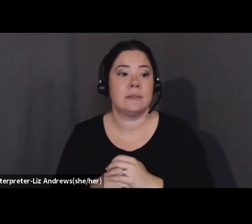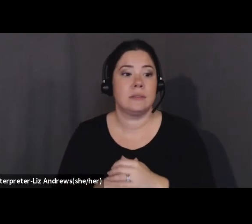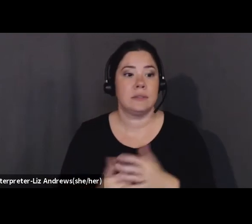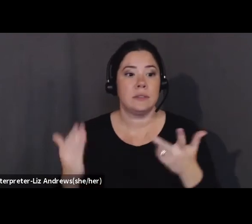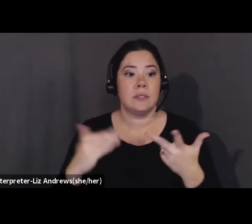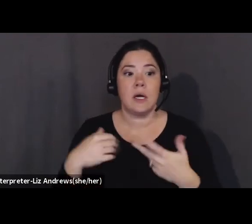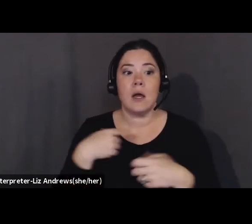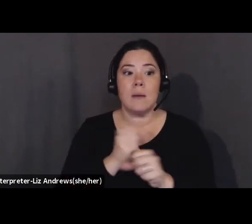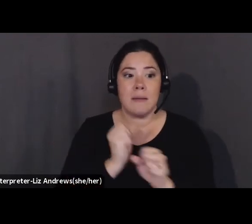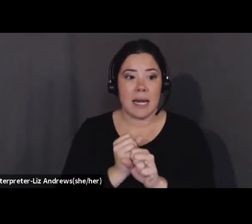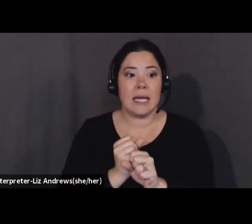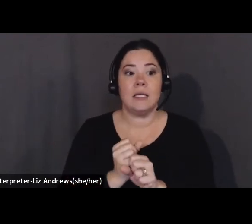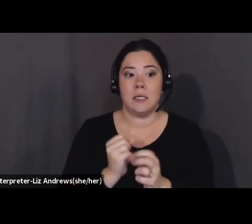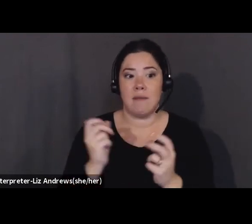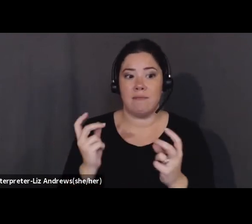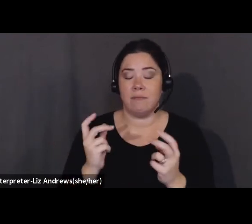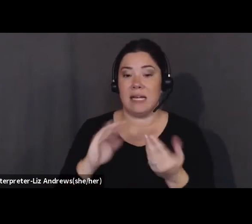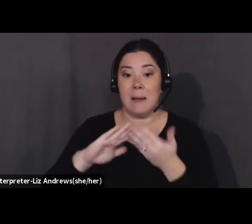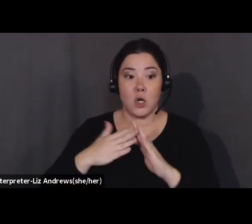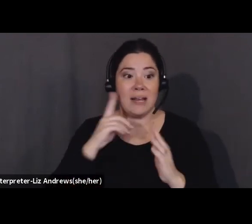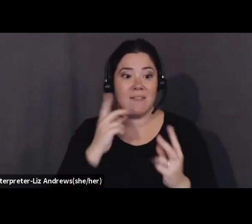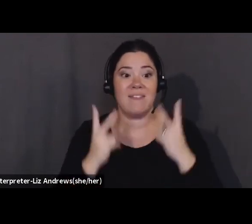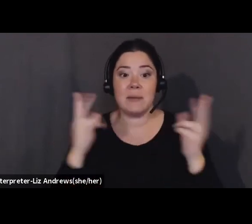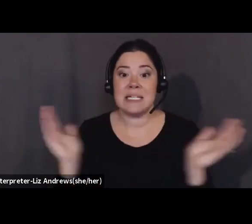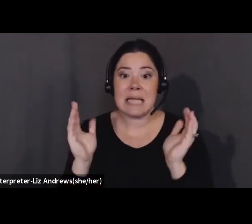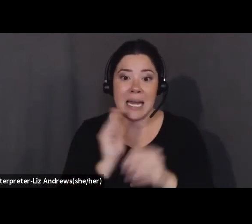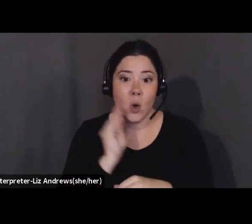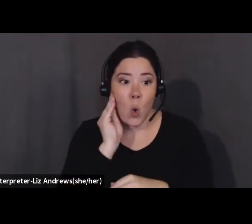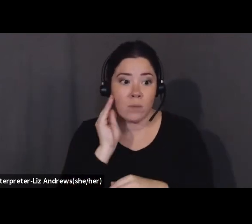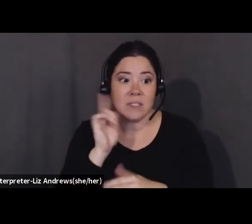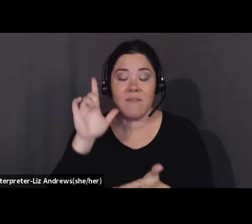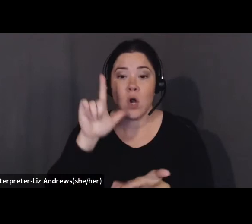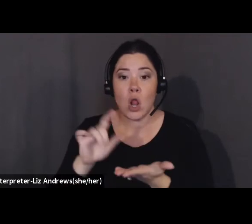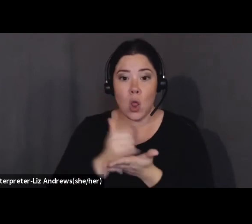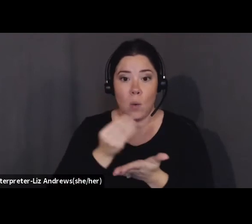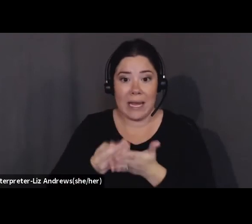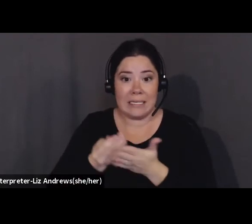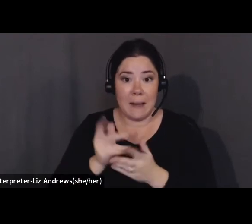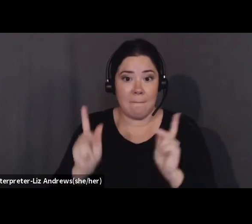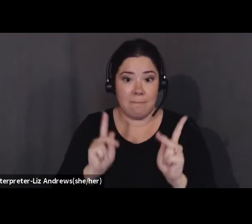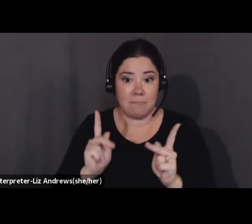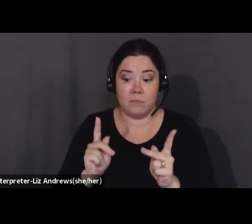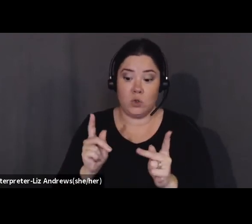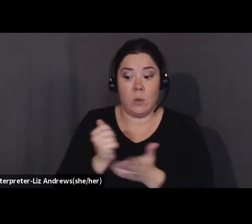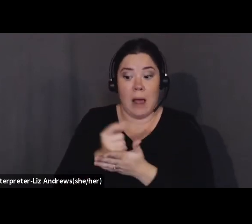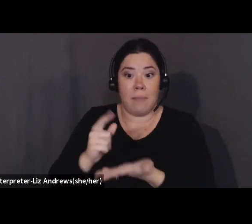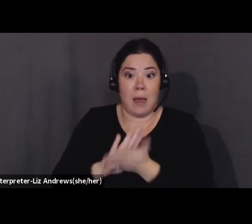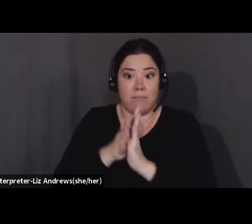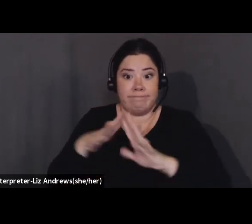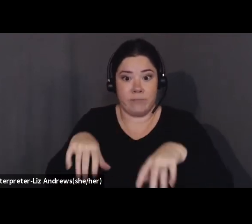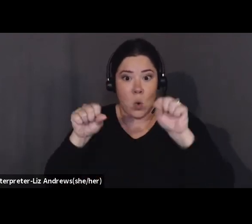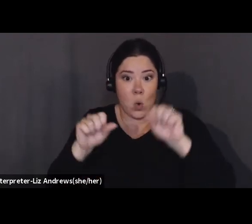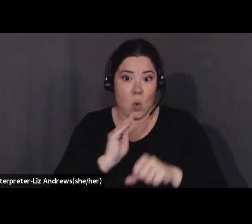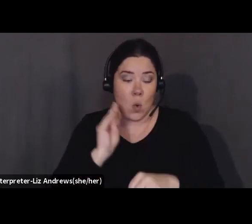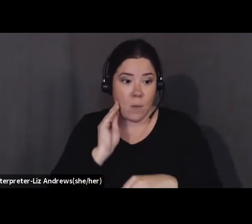for low-income individuals to have a chance at home ownership, offering community housing meetings to discuss new